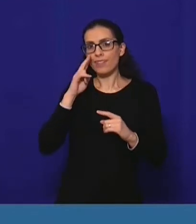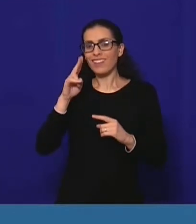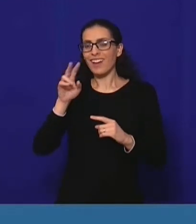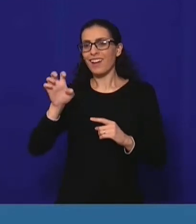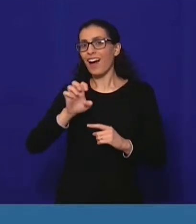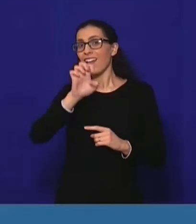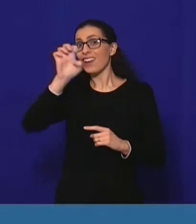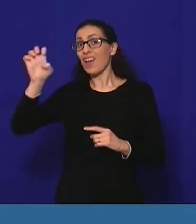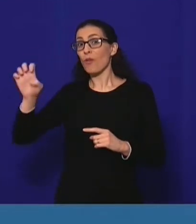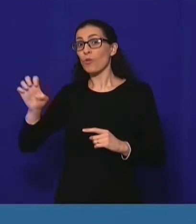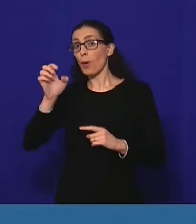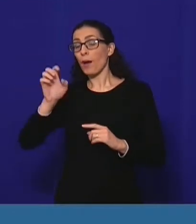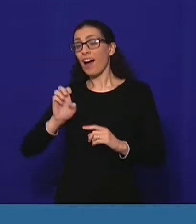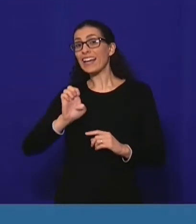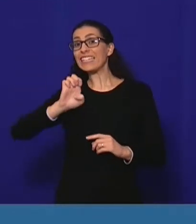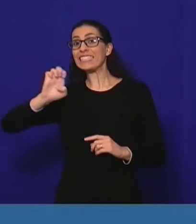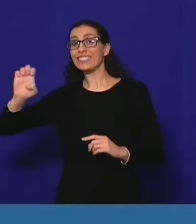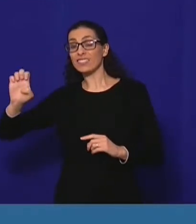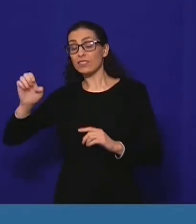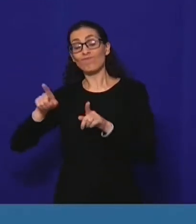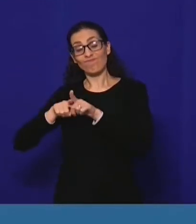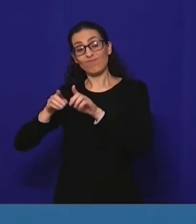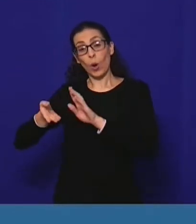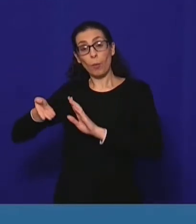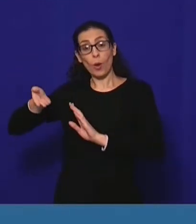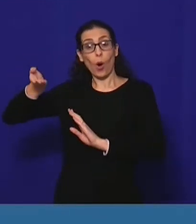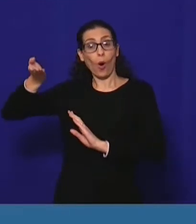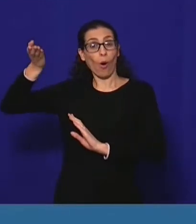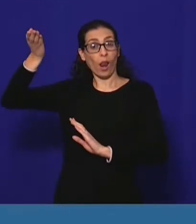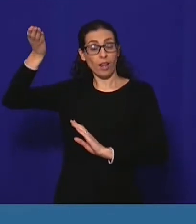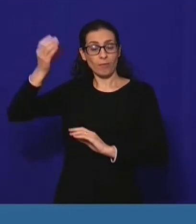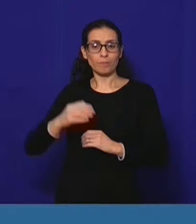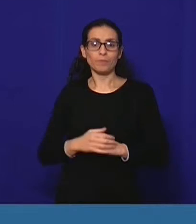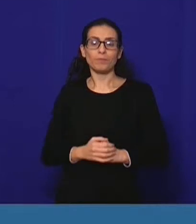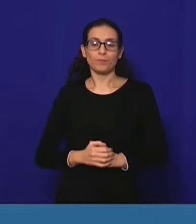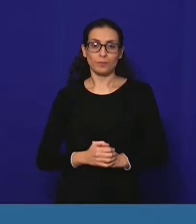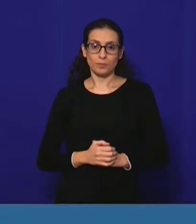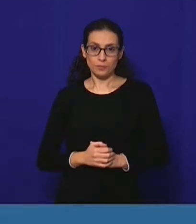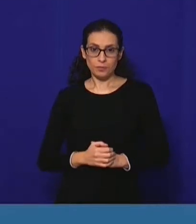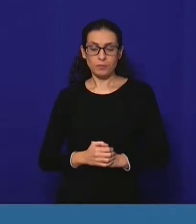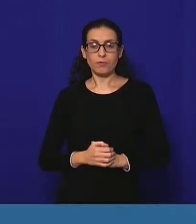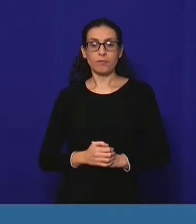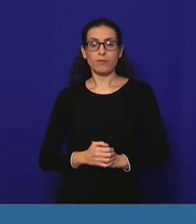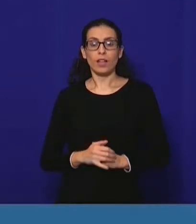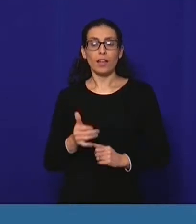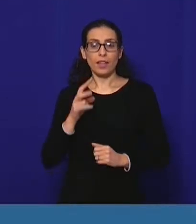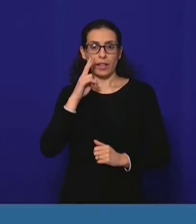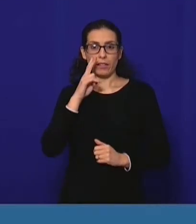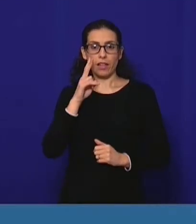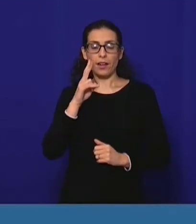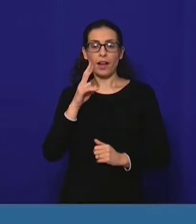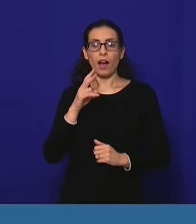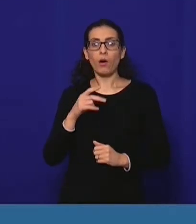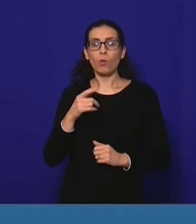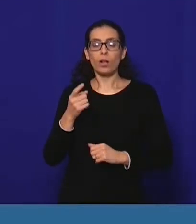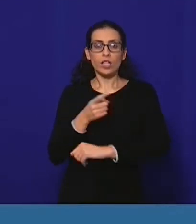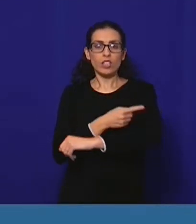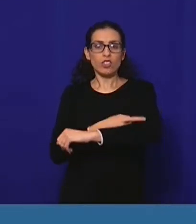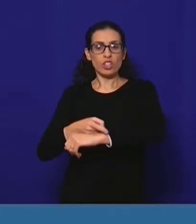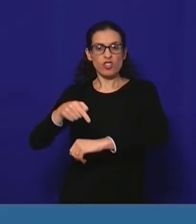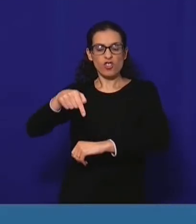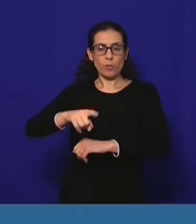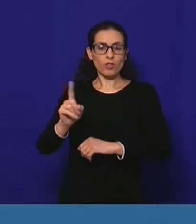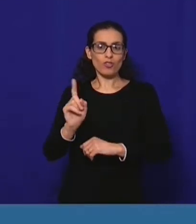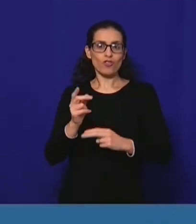dawn għadhom tilajn bin-numru ta' każijiet. Infatti, jekk inħarsu naqra lejn is-7-day moving